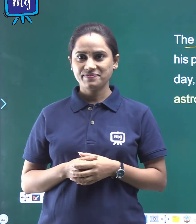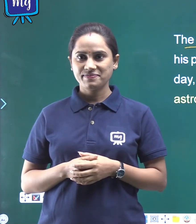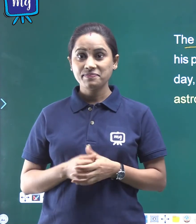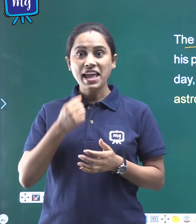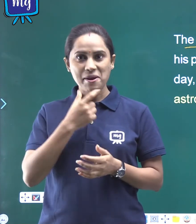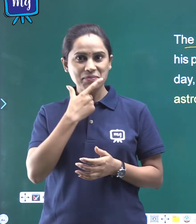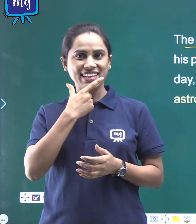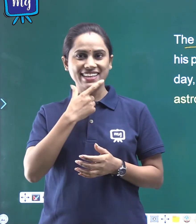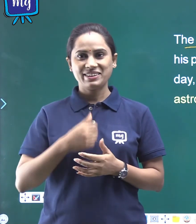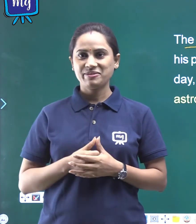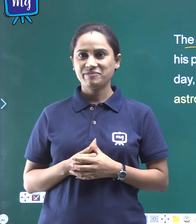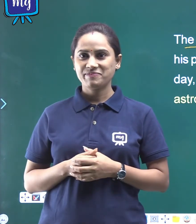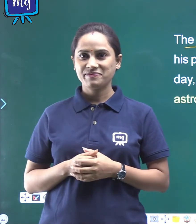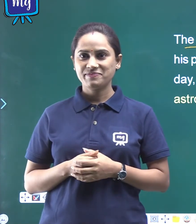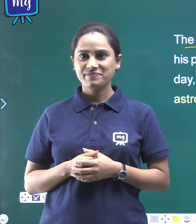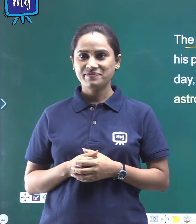happy